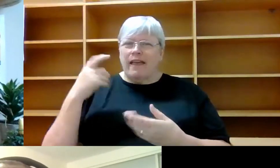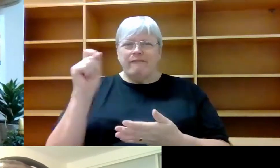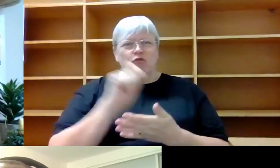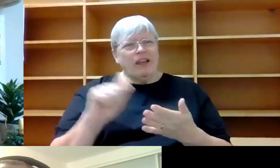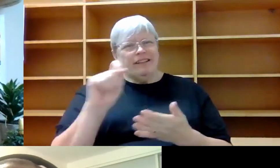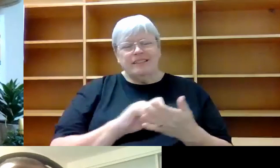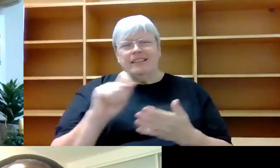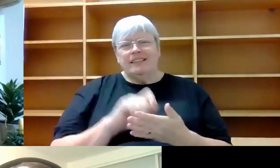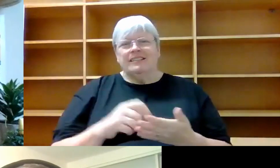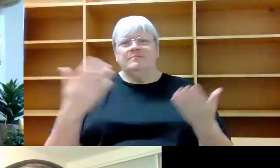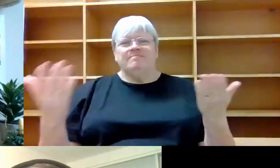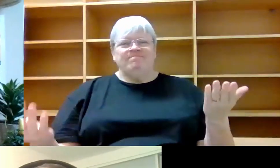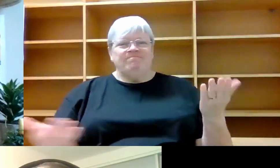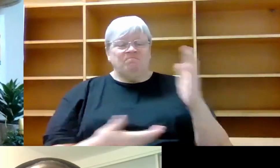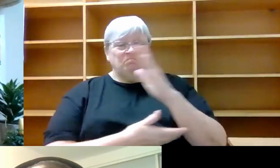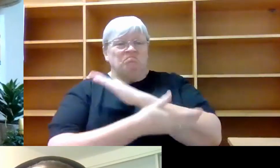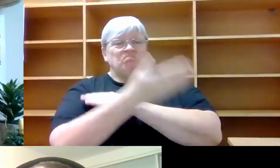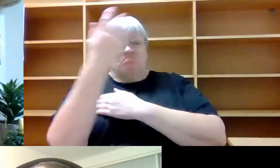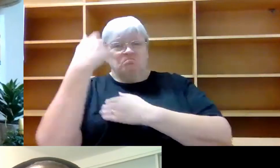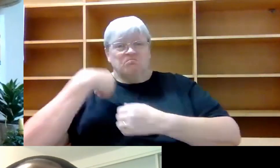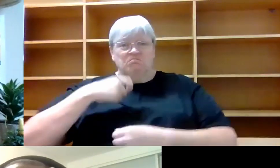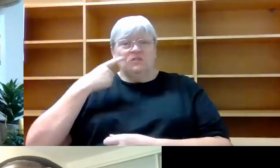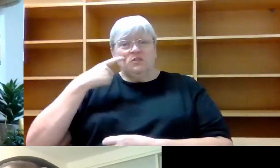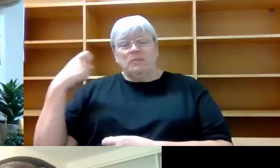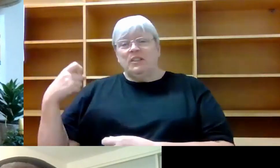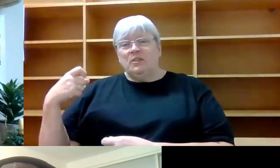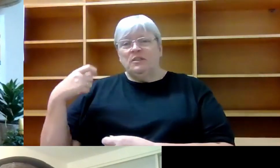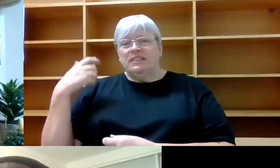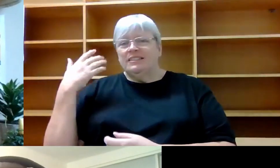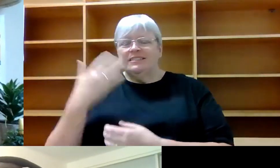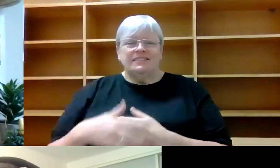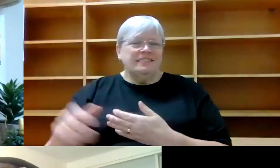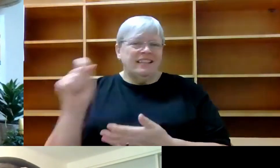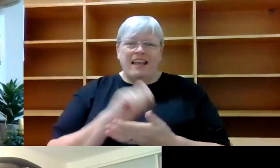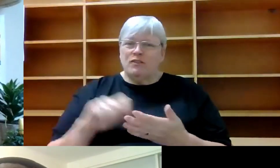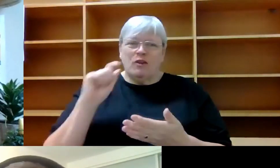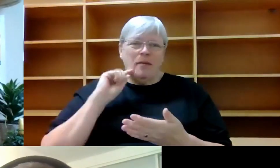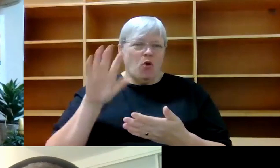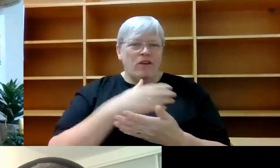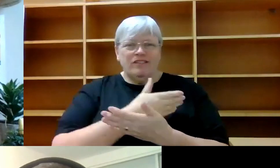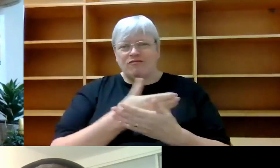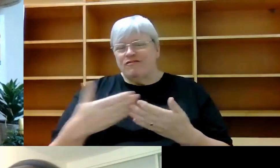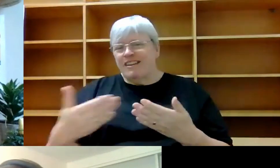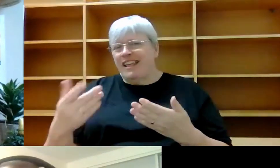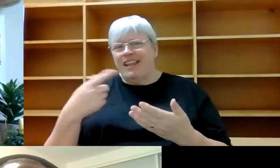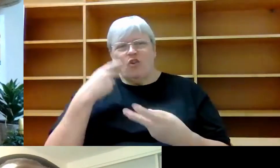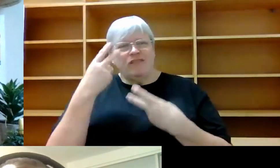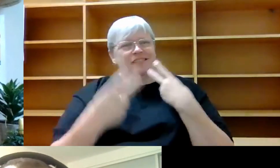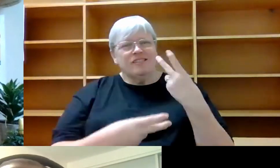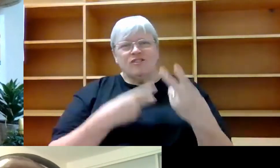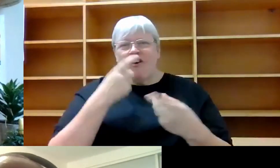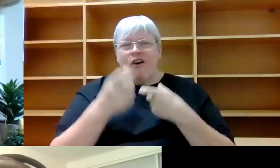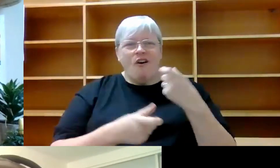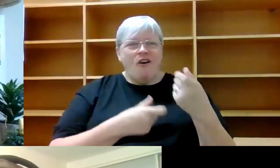you? This goes back to my youth. I can never write a piece of poetry or a song lyric without the